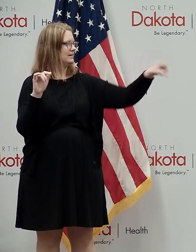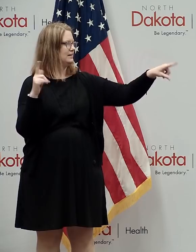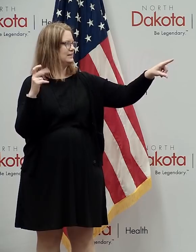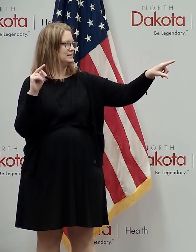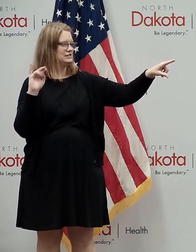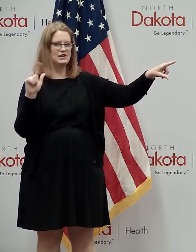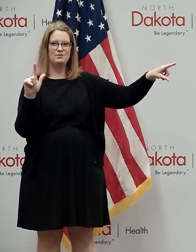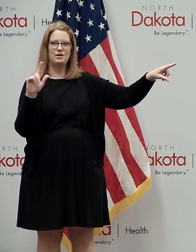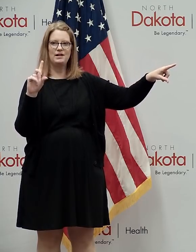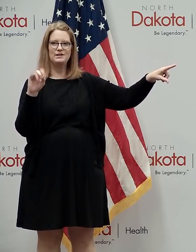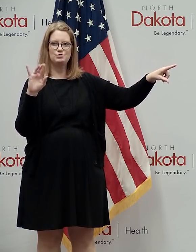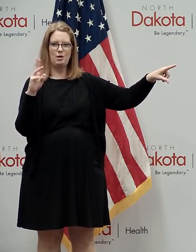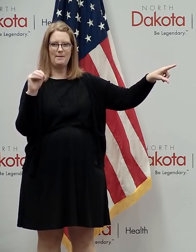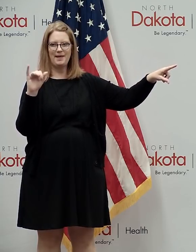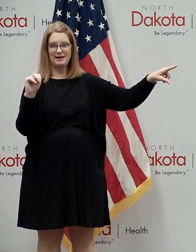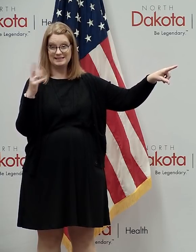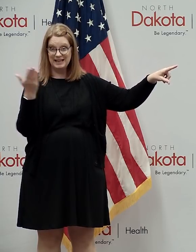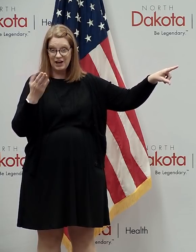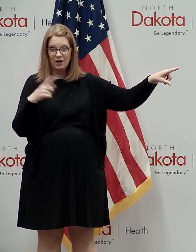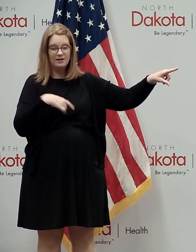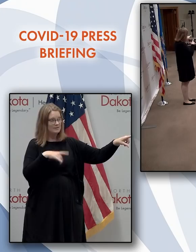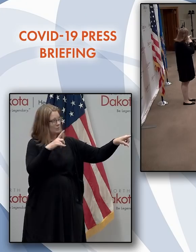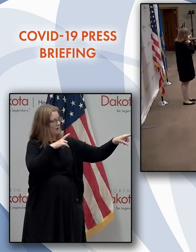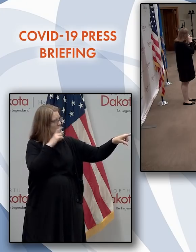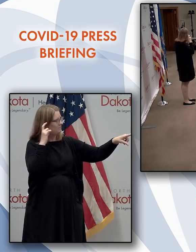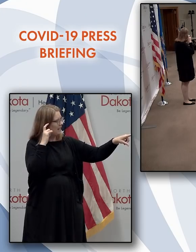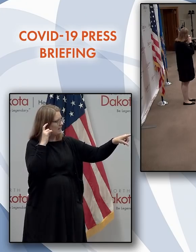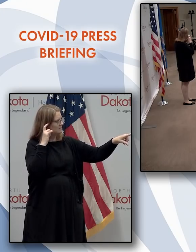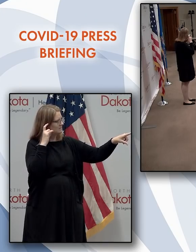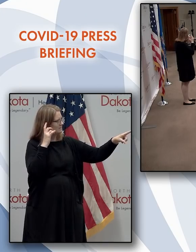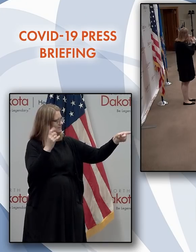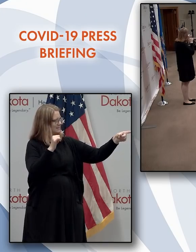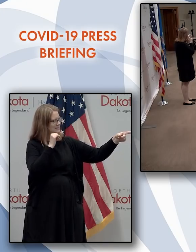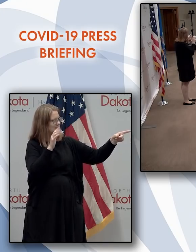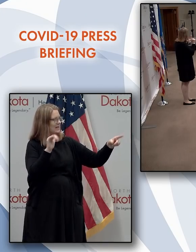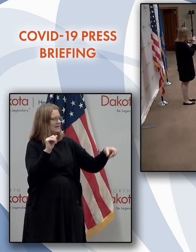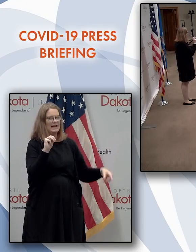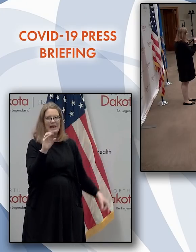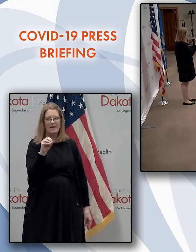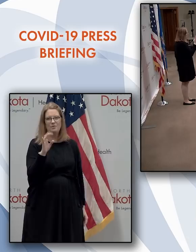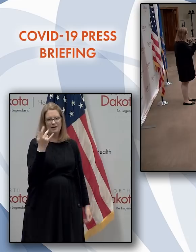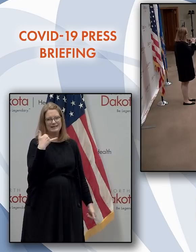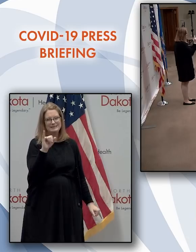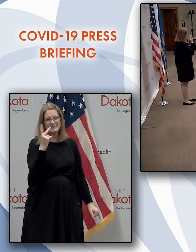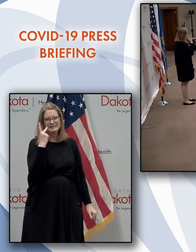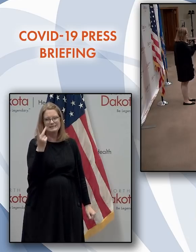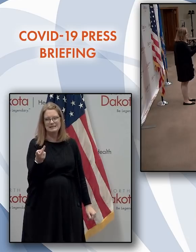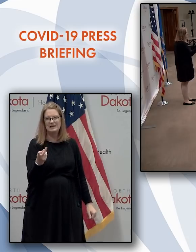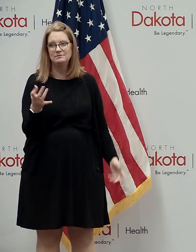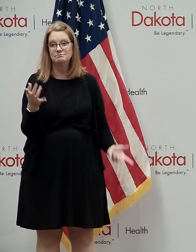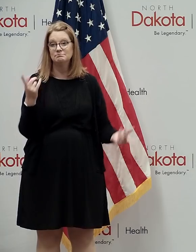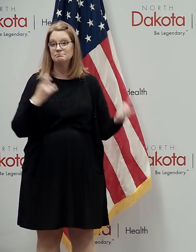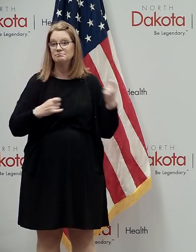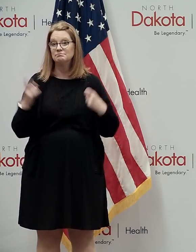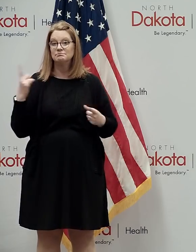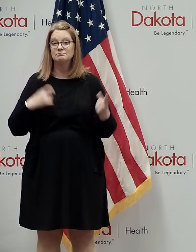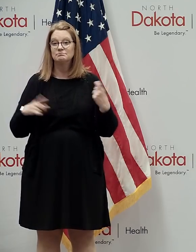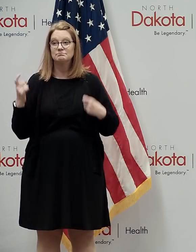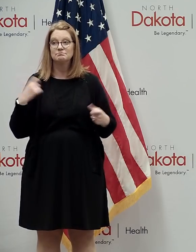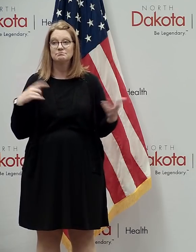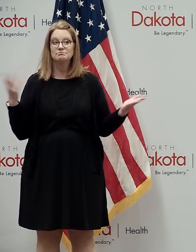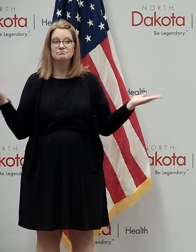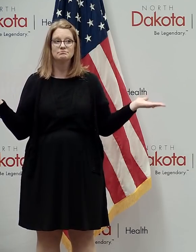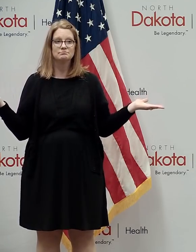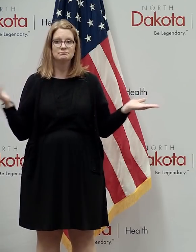No, he's wearing a mask but it's not a camouflage mask. I can still see him. So if people have questions for either of those leaders, they're